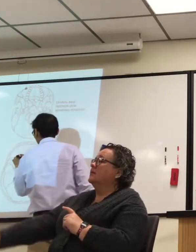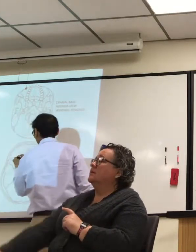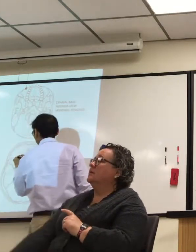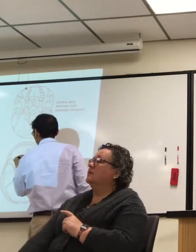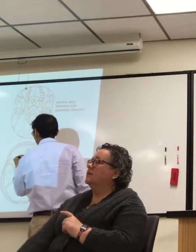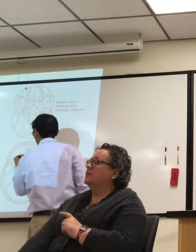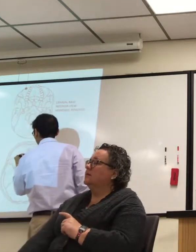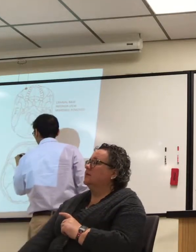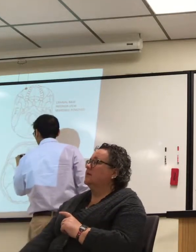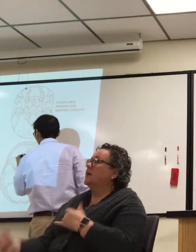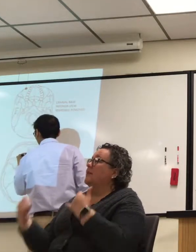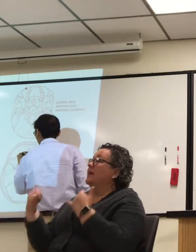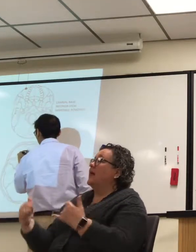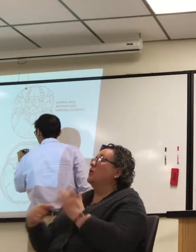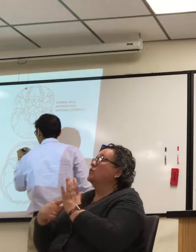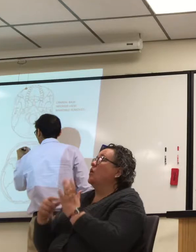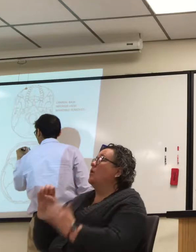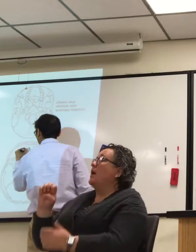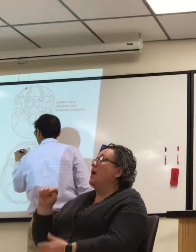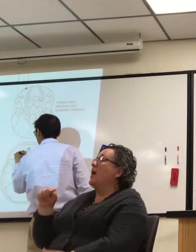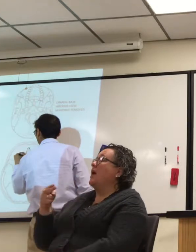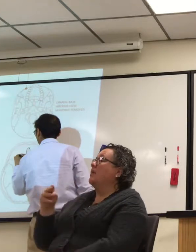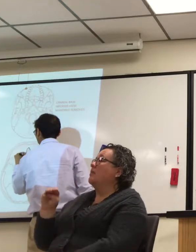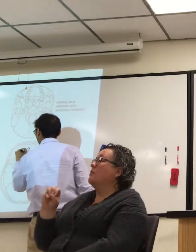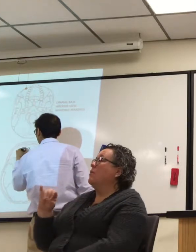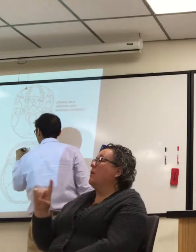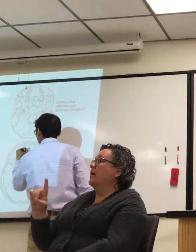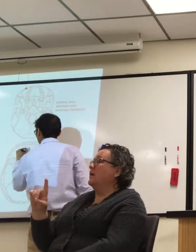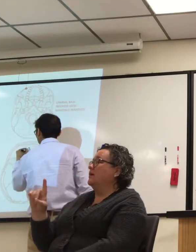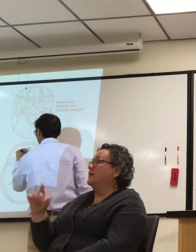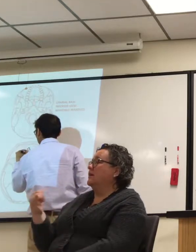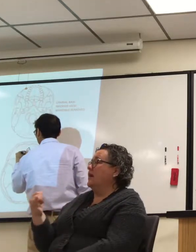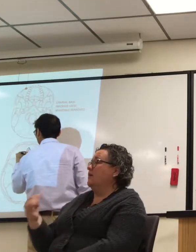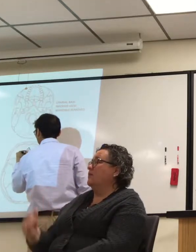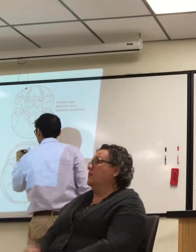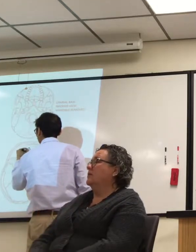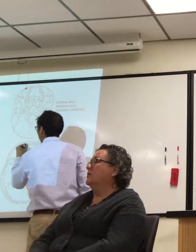Anyways, here's ethmoid right there.